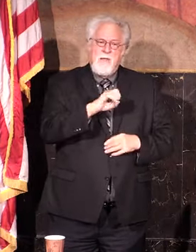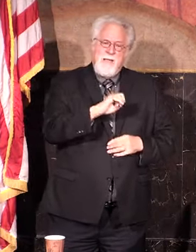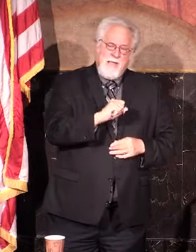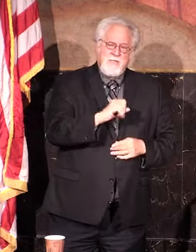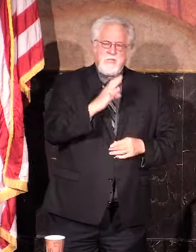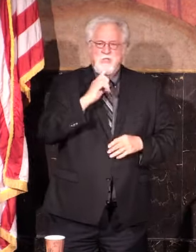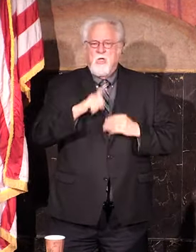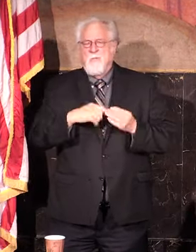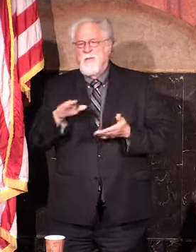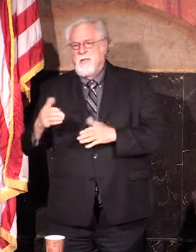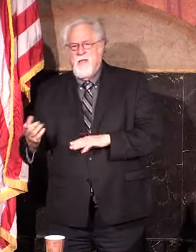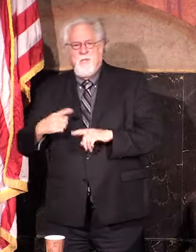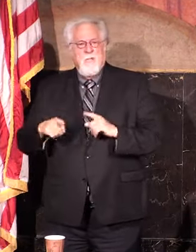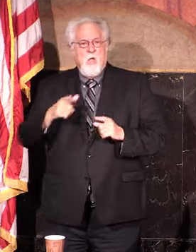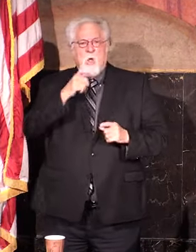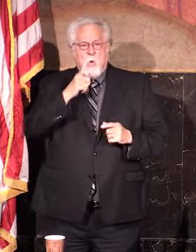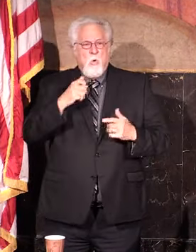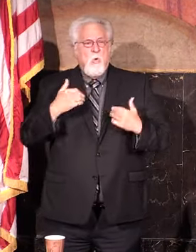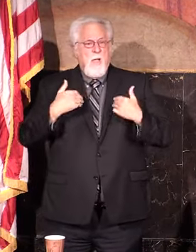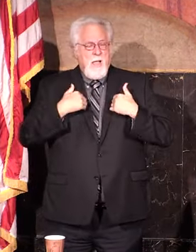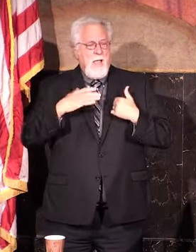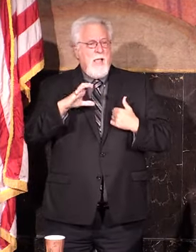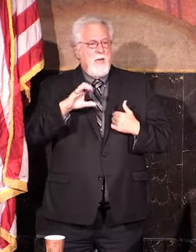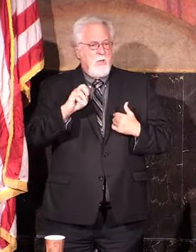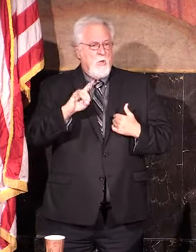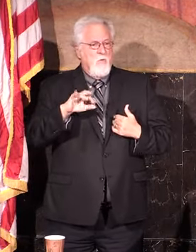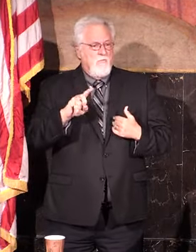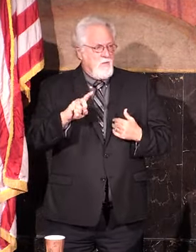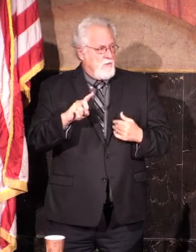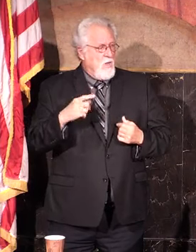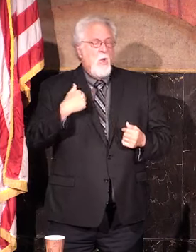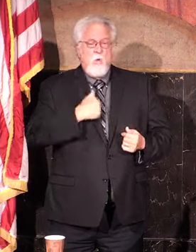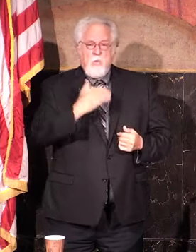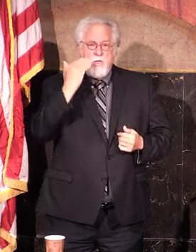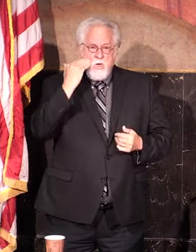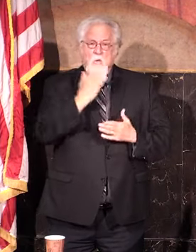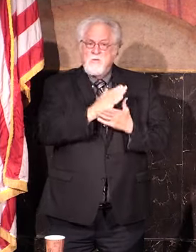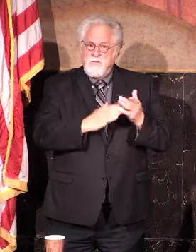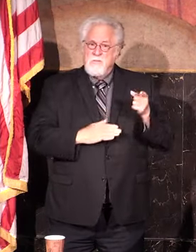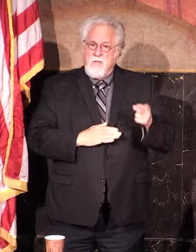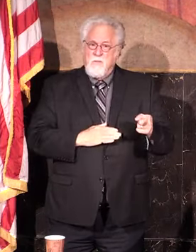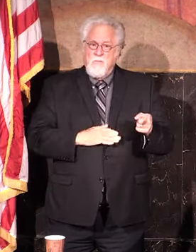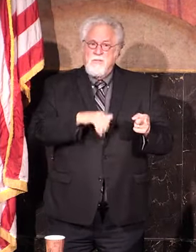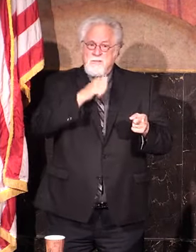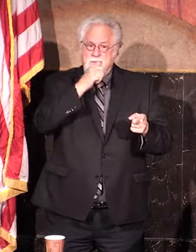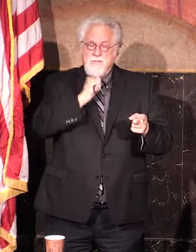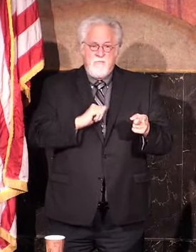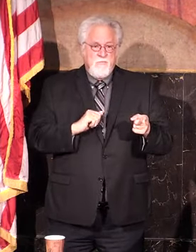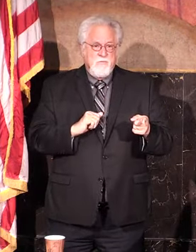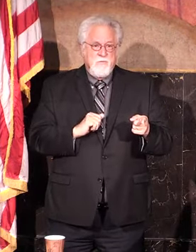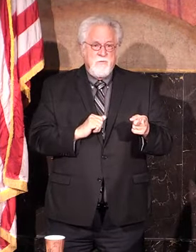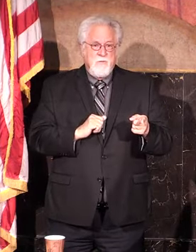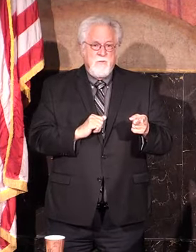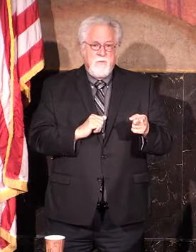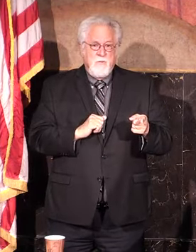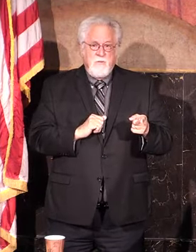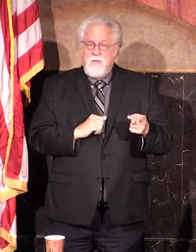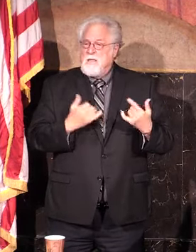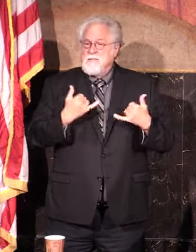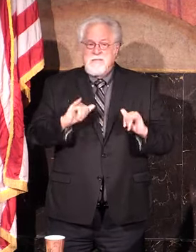about the deaths. For those that have had COVID, we know that some of them suffer from the sequelae. They